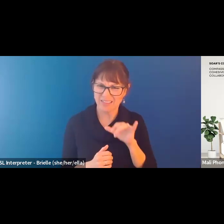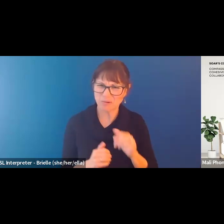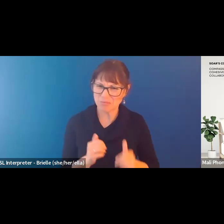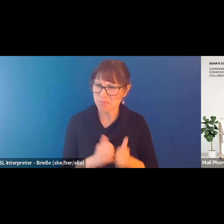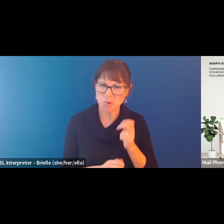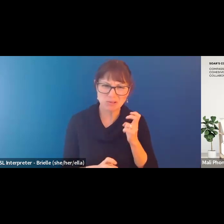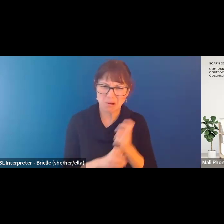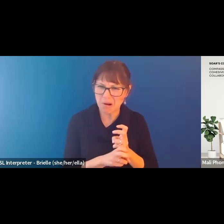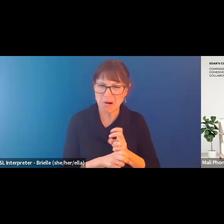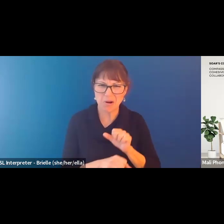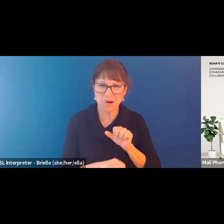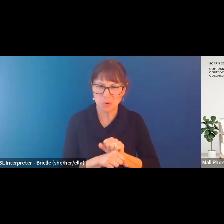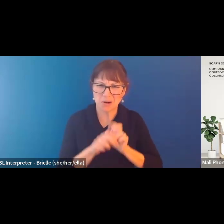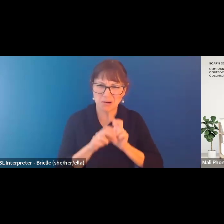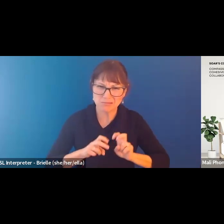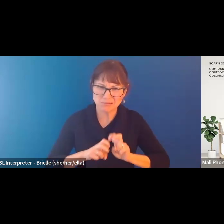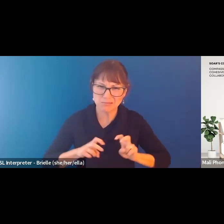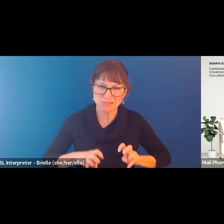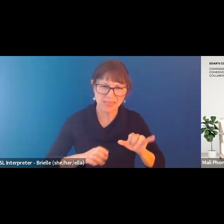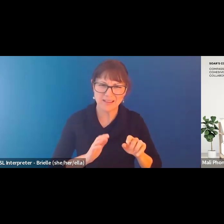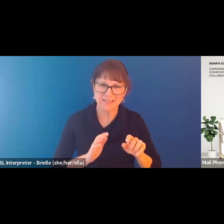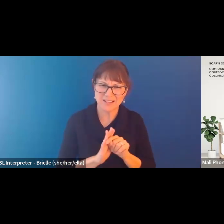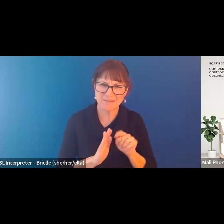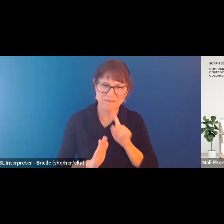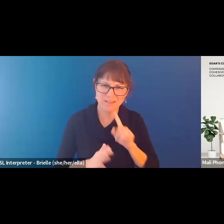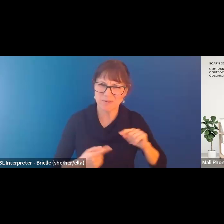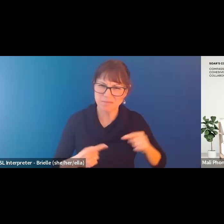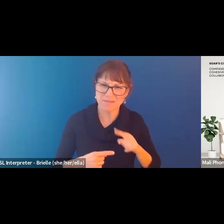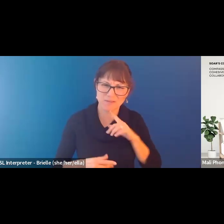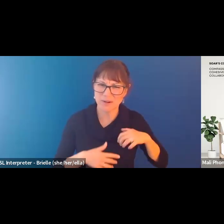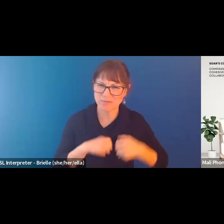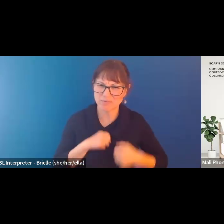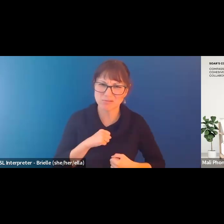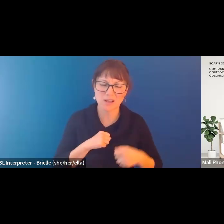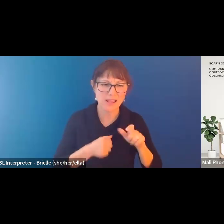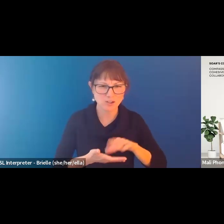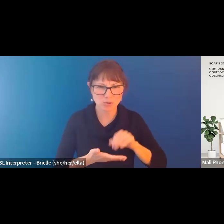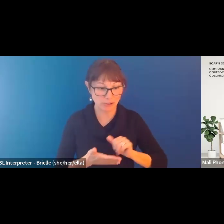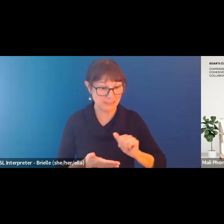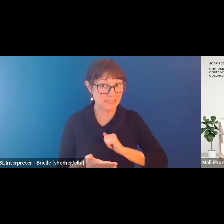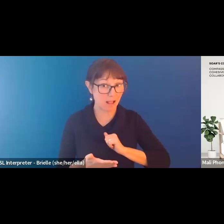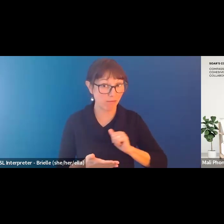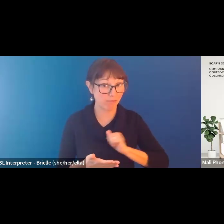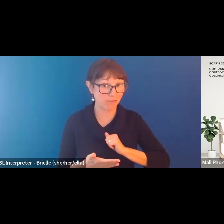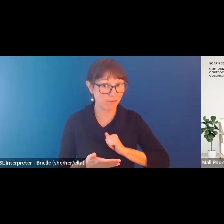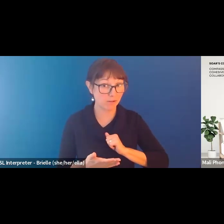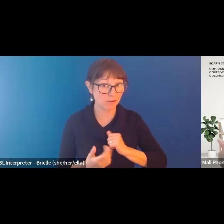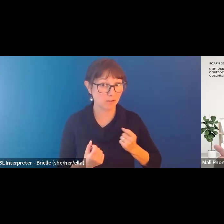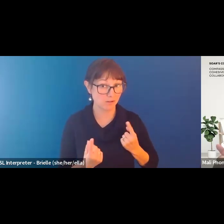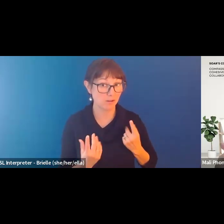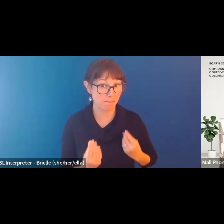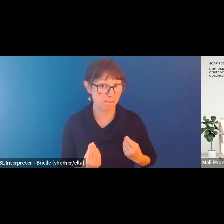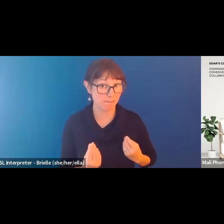all during this very difficult and painful time. I had to learn self-compassion. I had to